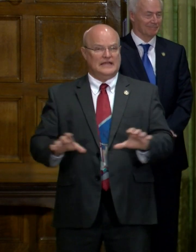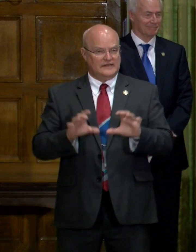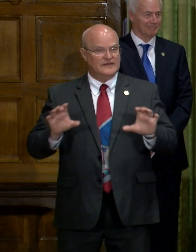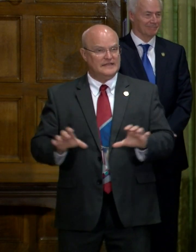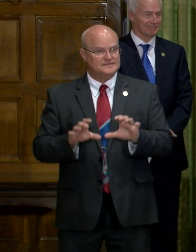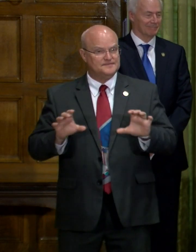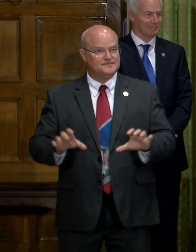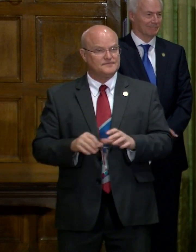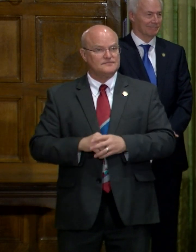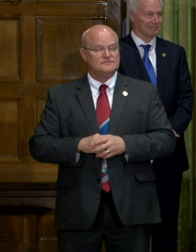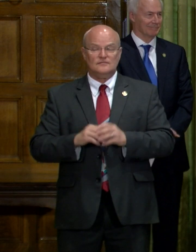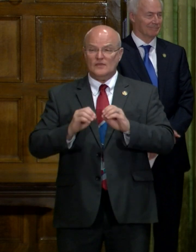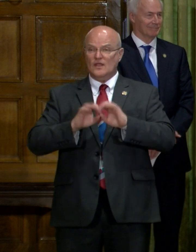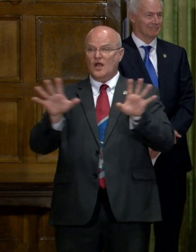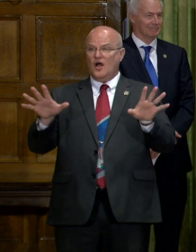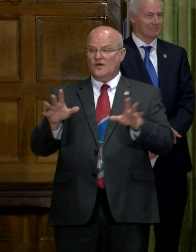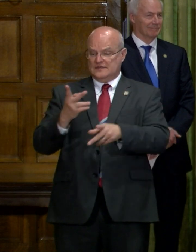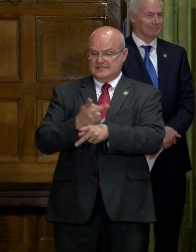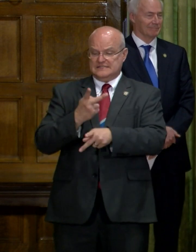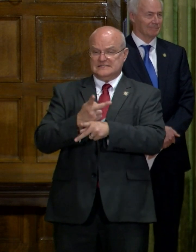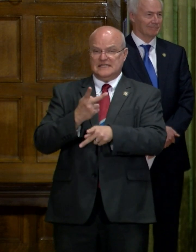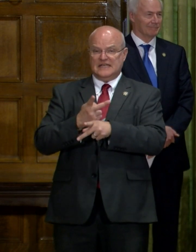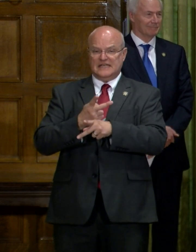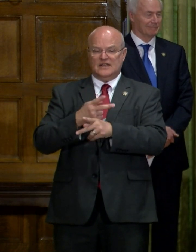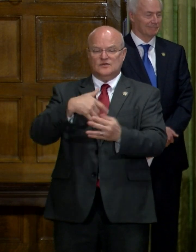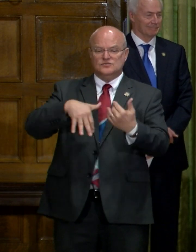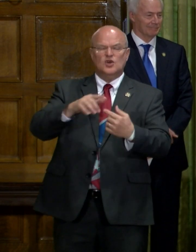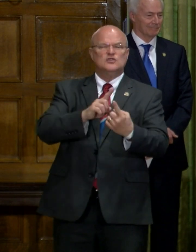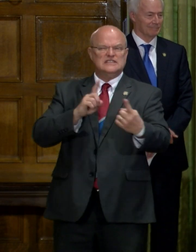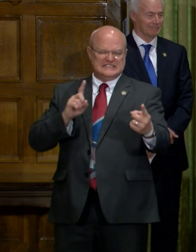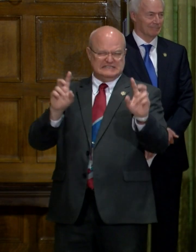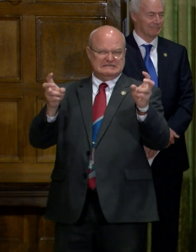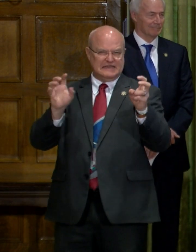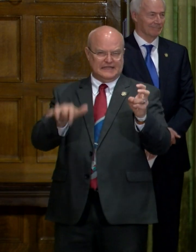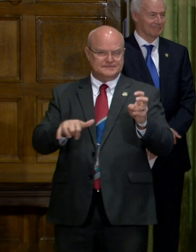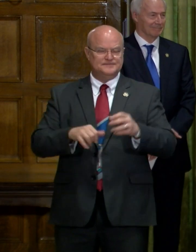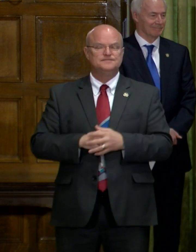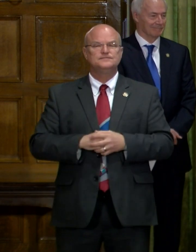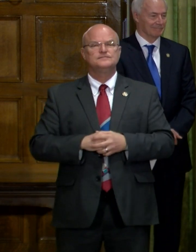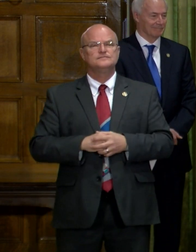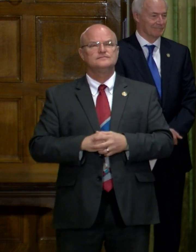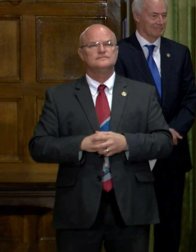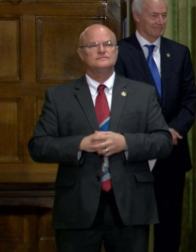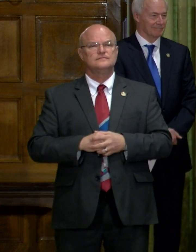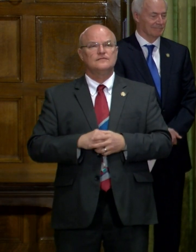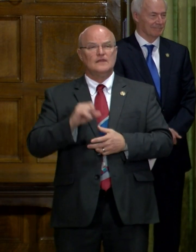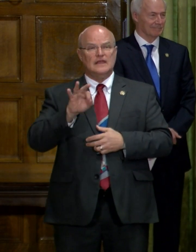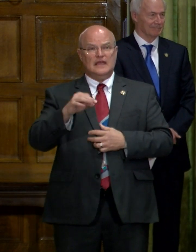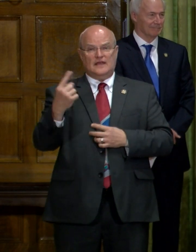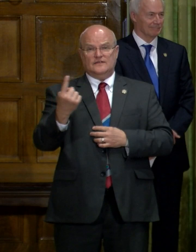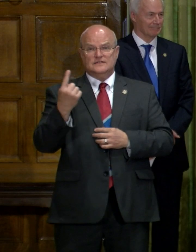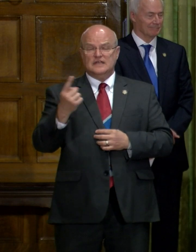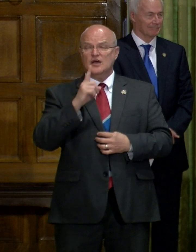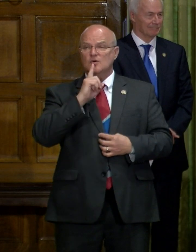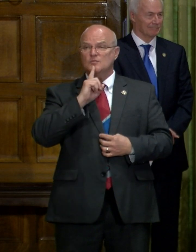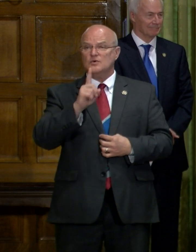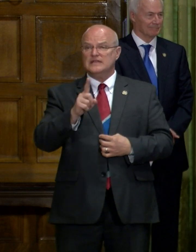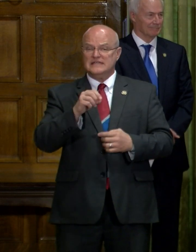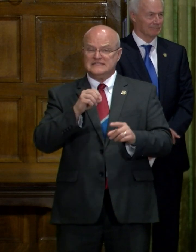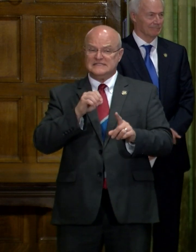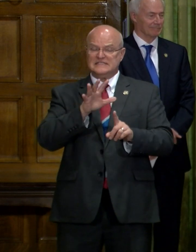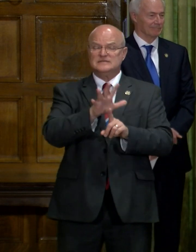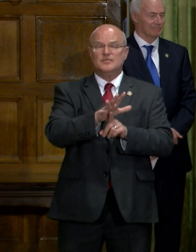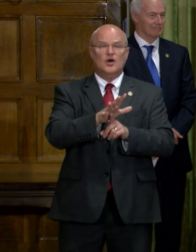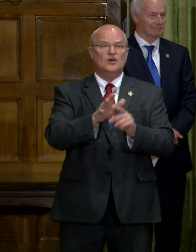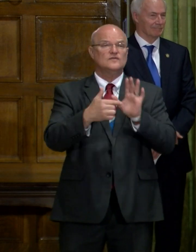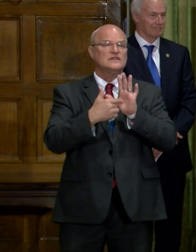activities. Obviously taking care with social distancing, etc. If someone is exposed,